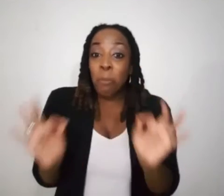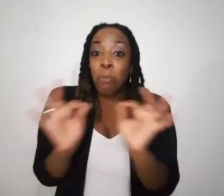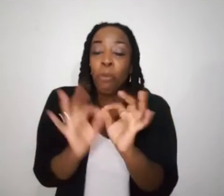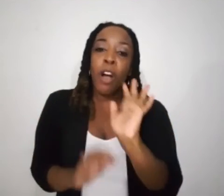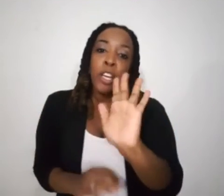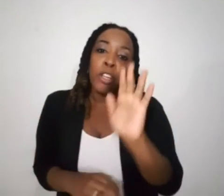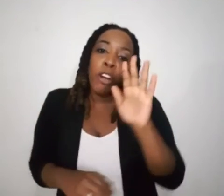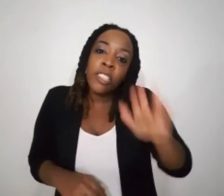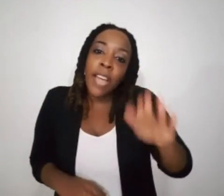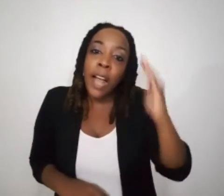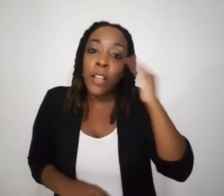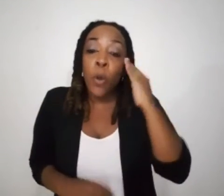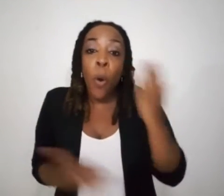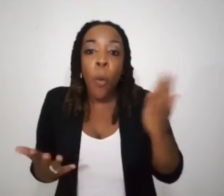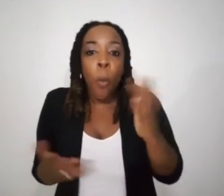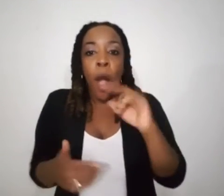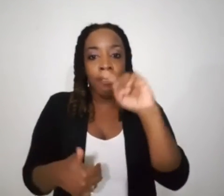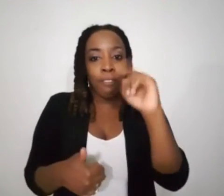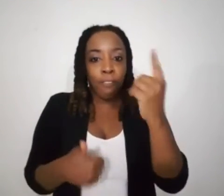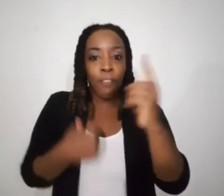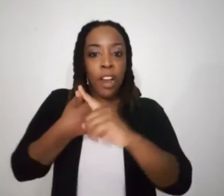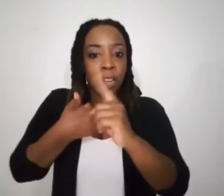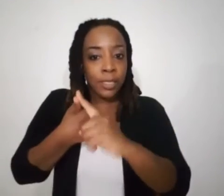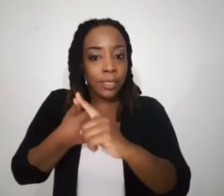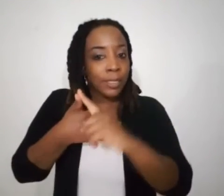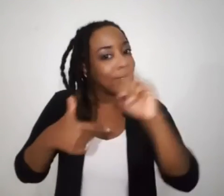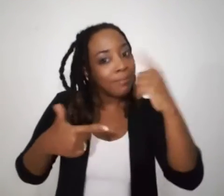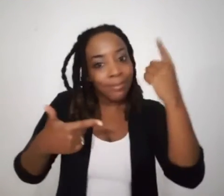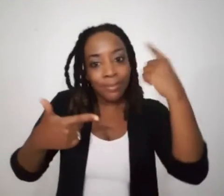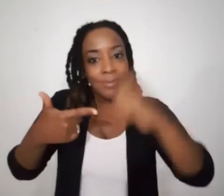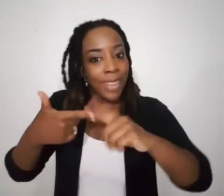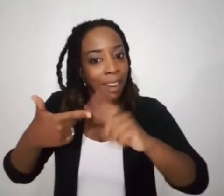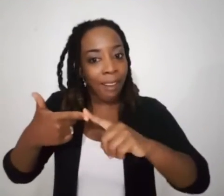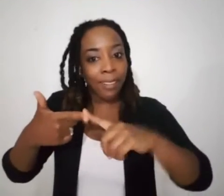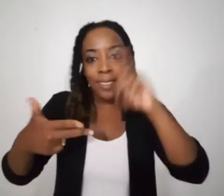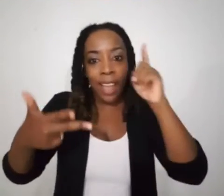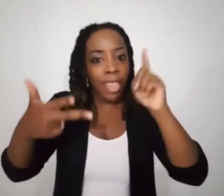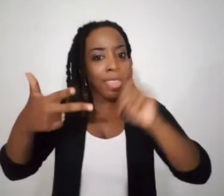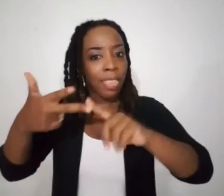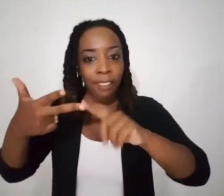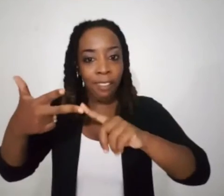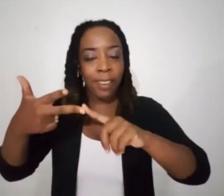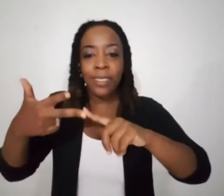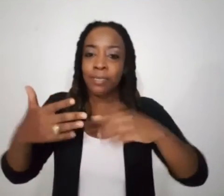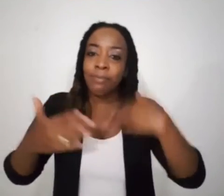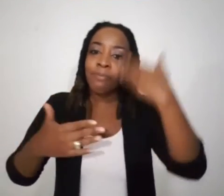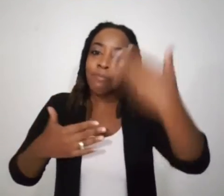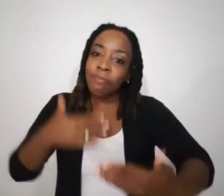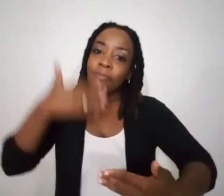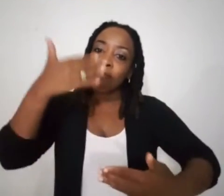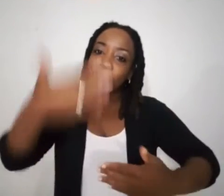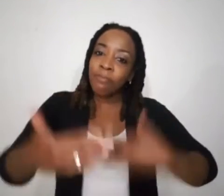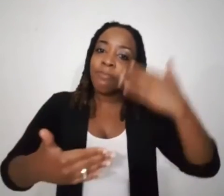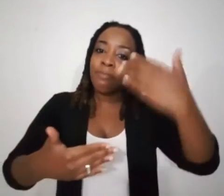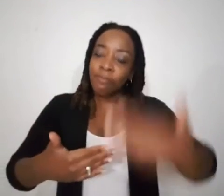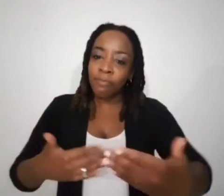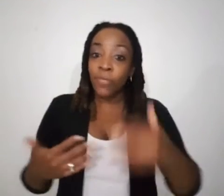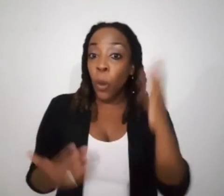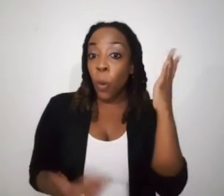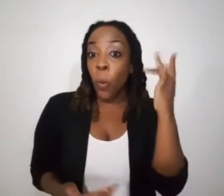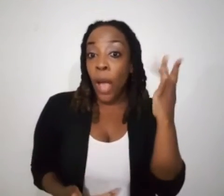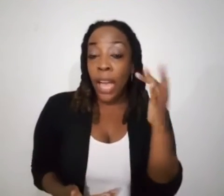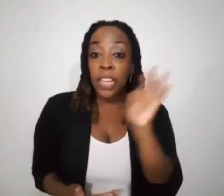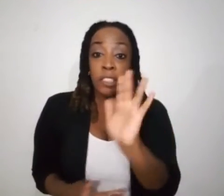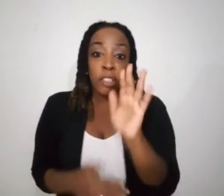knows what comes first, what comes next, and what comes after that, because your children